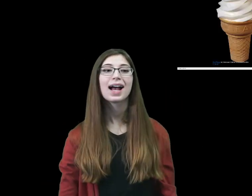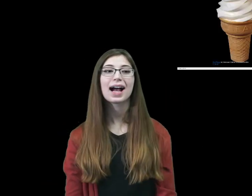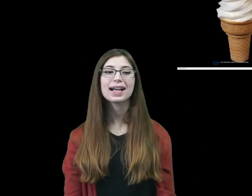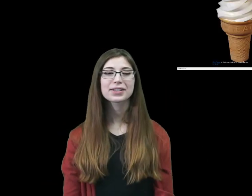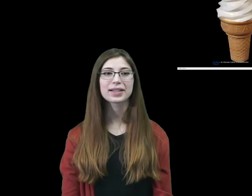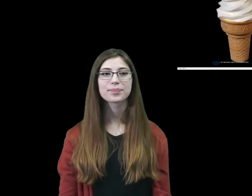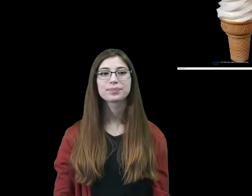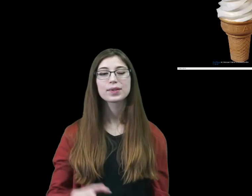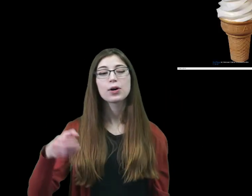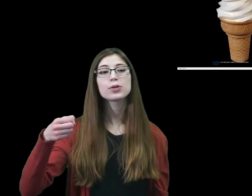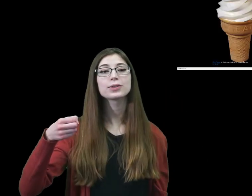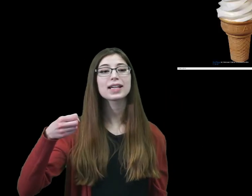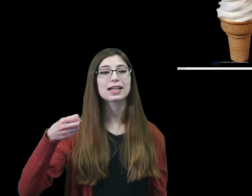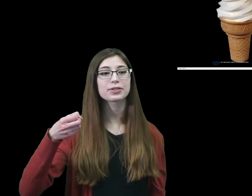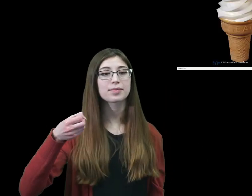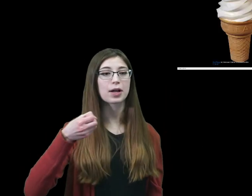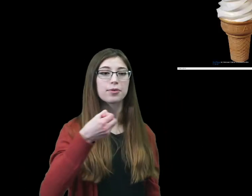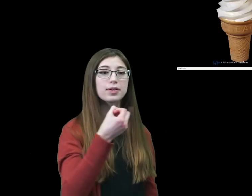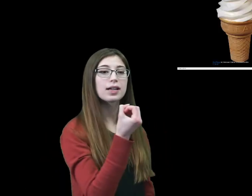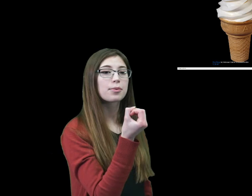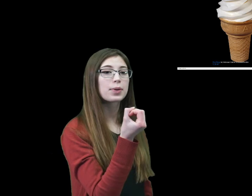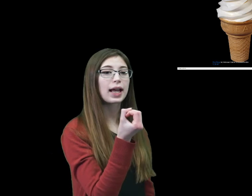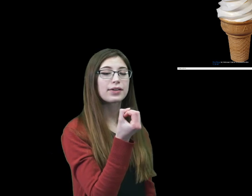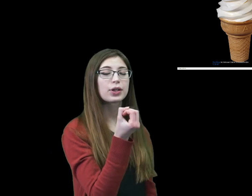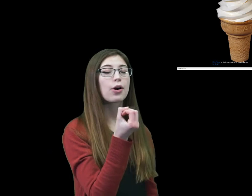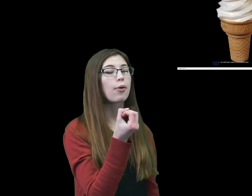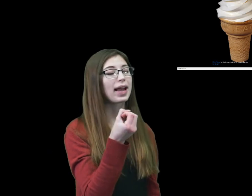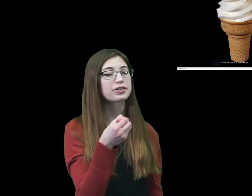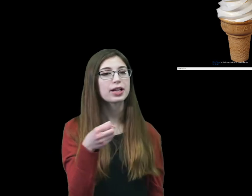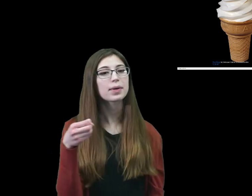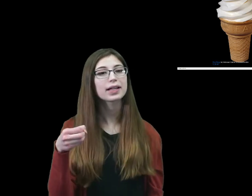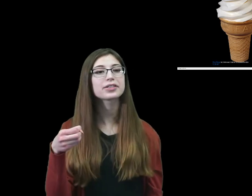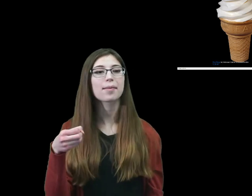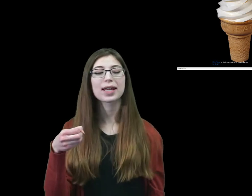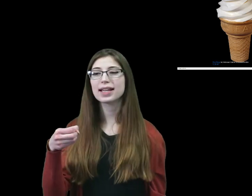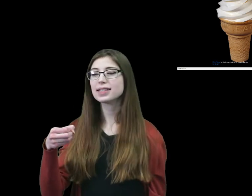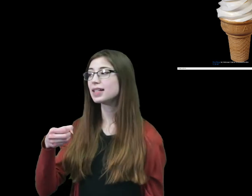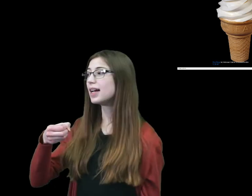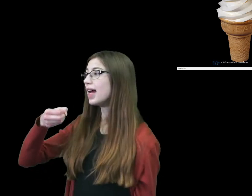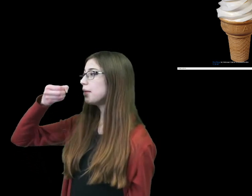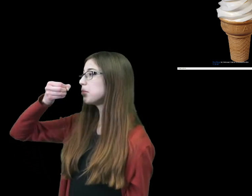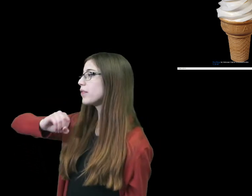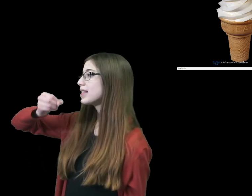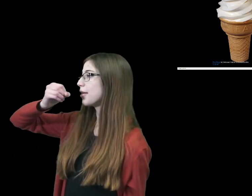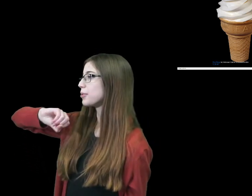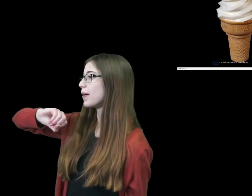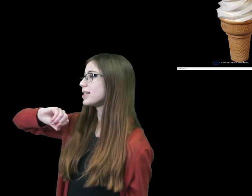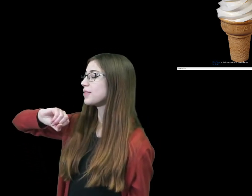Ice cream. Hold an ice cream cone with kind of an O handshake in your dominant hand and move it down twice in front of